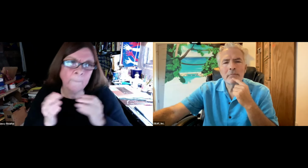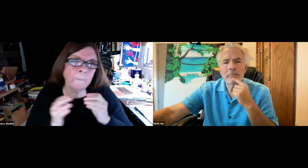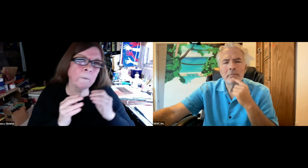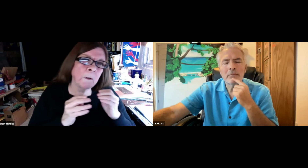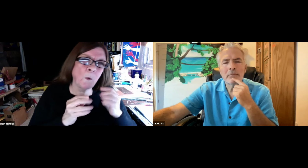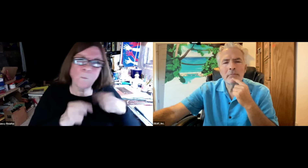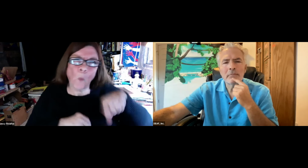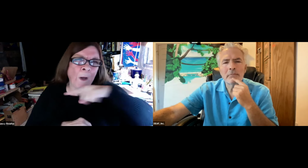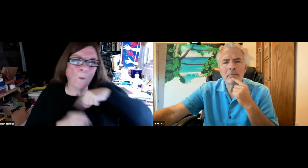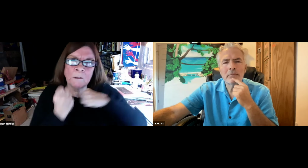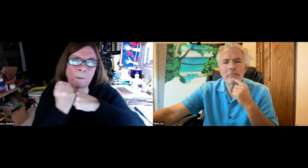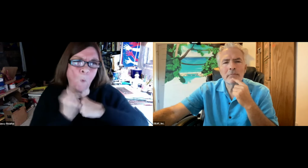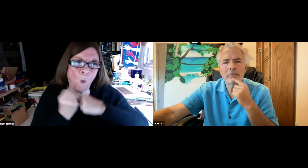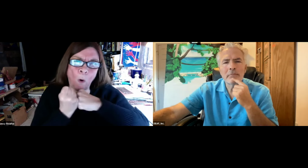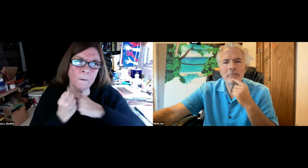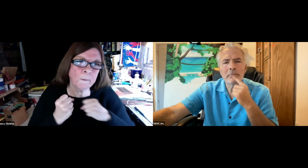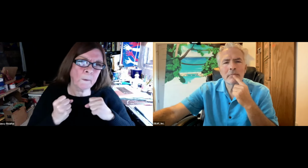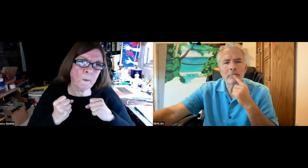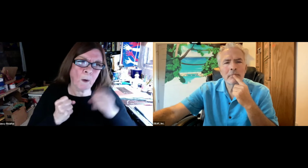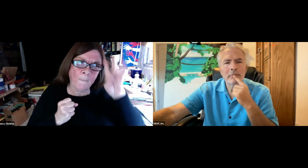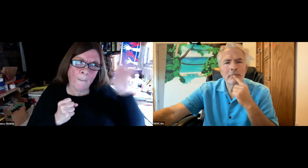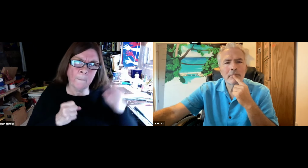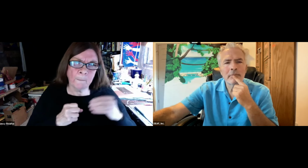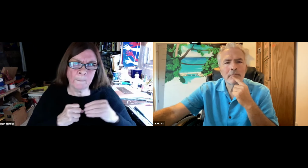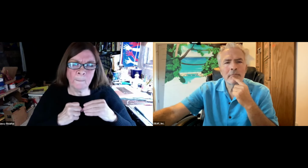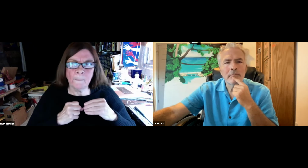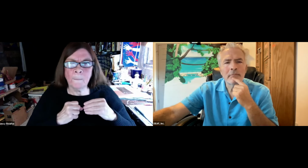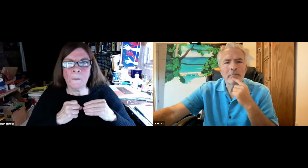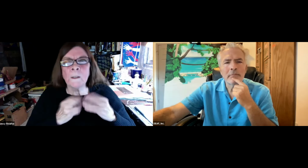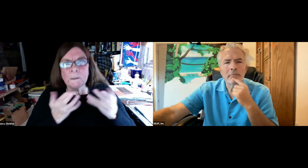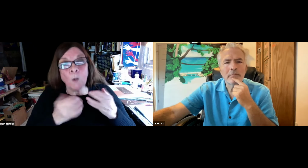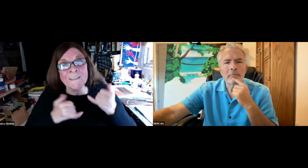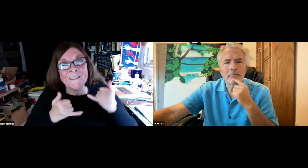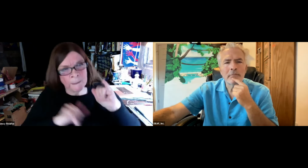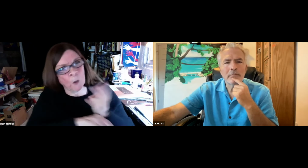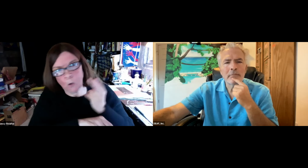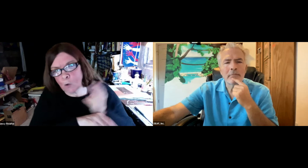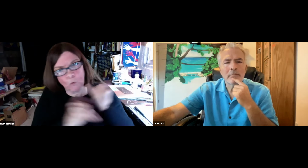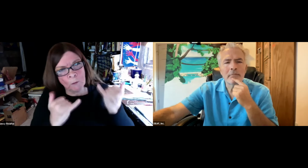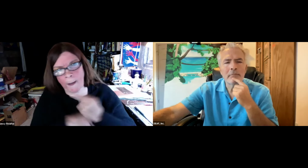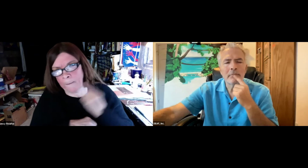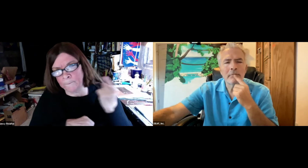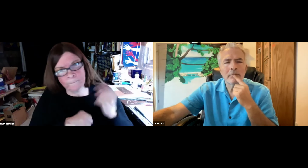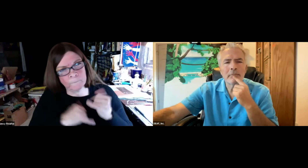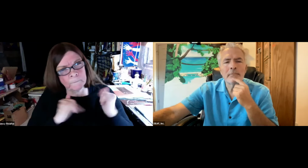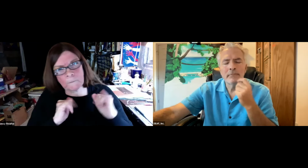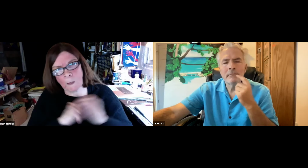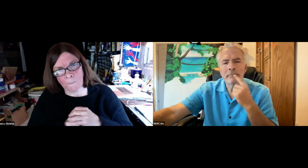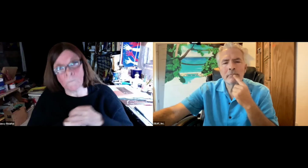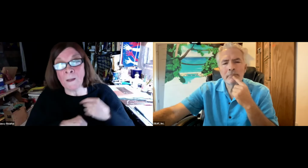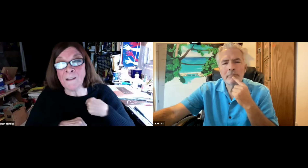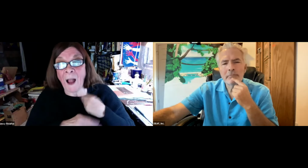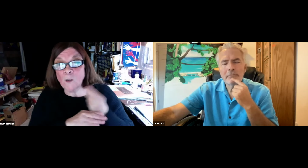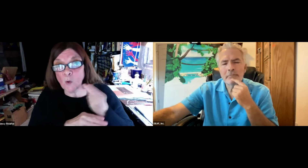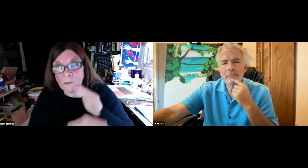And really what's happening is we're pulling from other tribes and we're supporting each other to